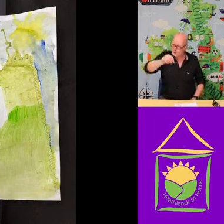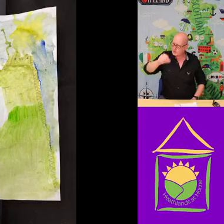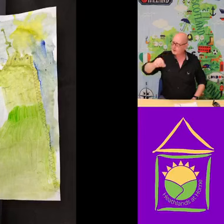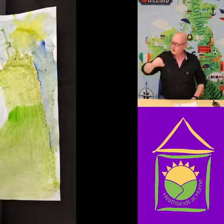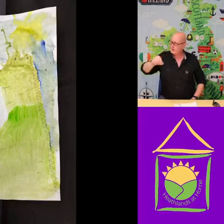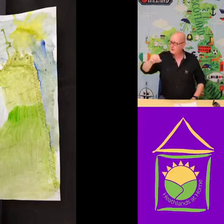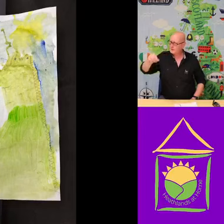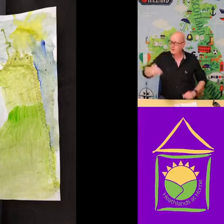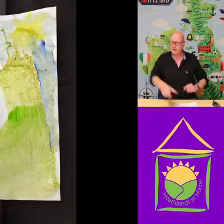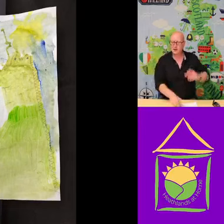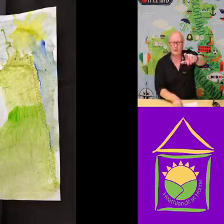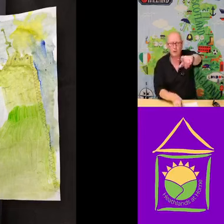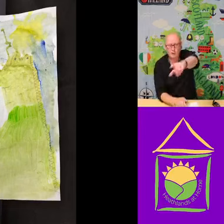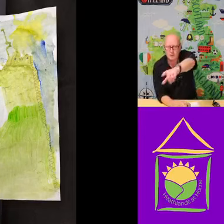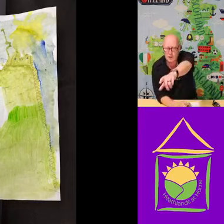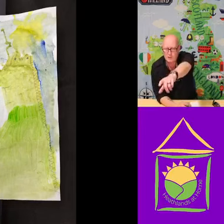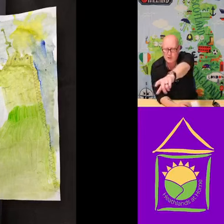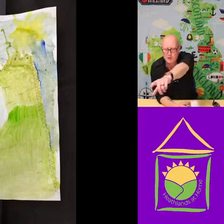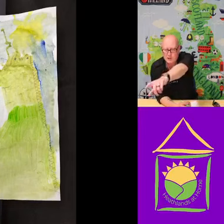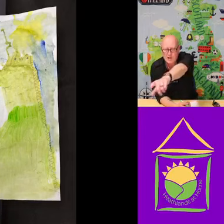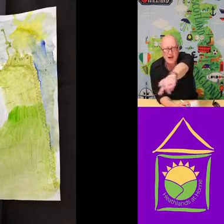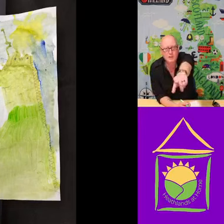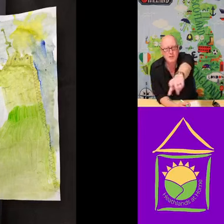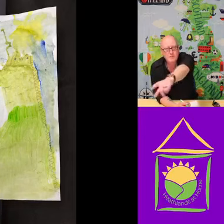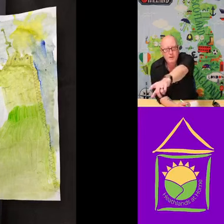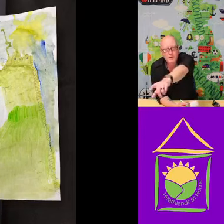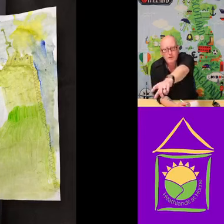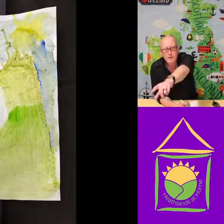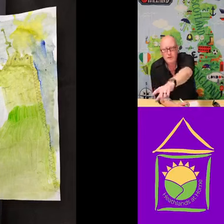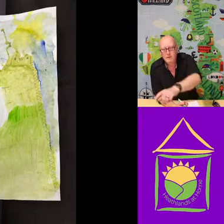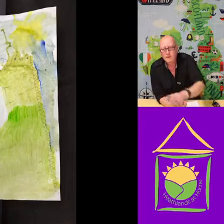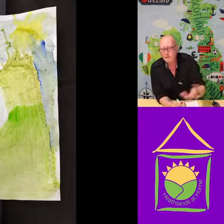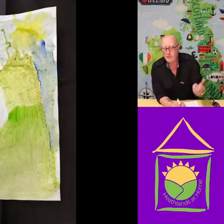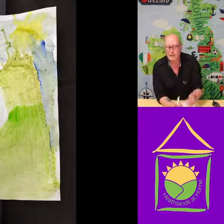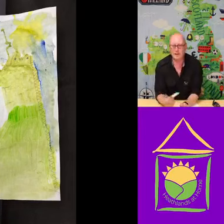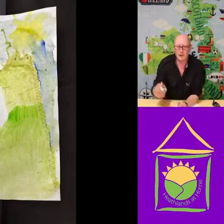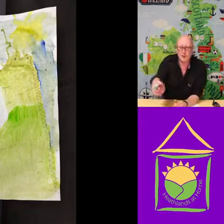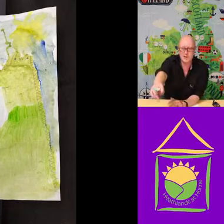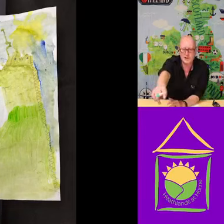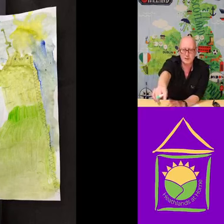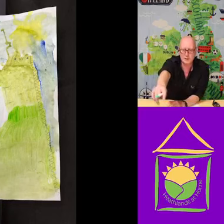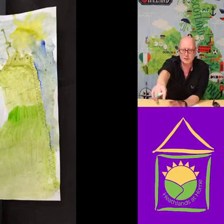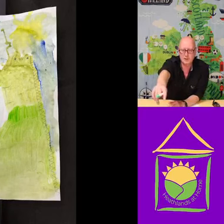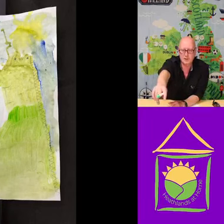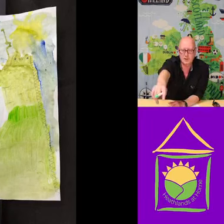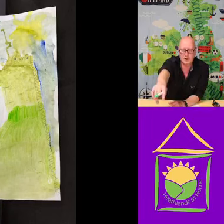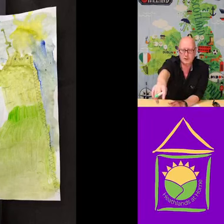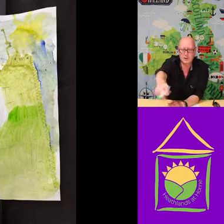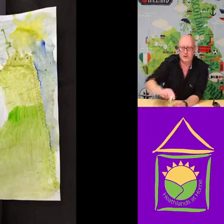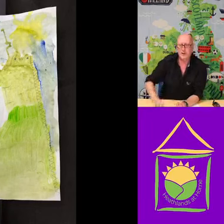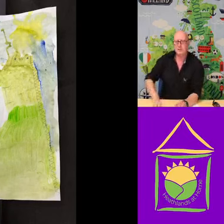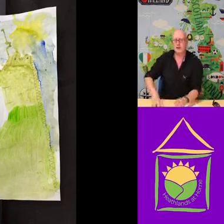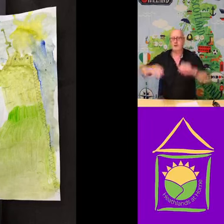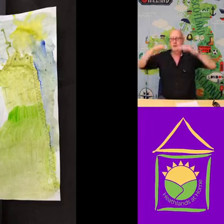Do you know what I mean? So if you look at the top, the snout. So maybe been watching Bob Ross or something. Maybe, but if you look at the snout of the sort of crocodile, see how it's like